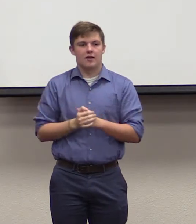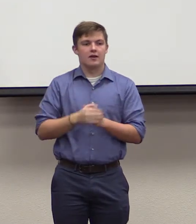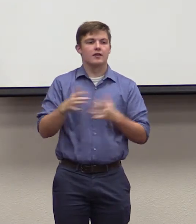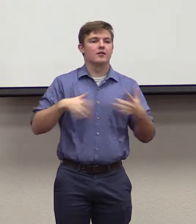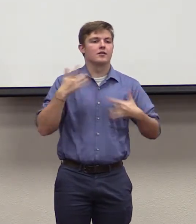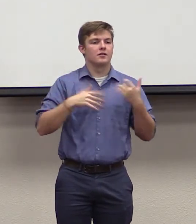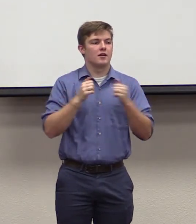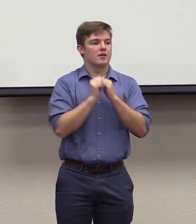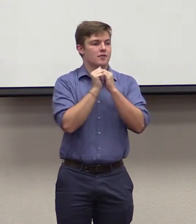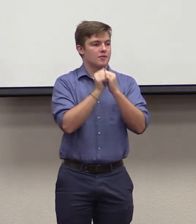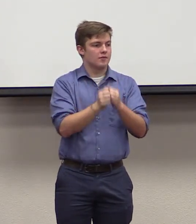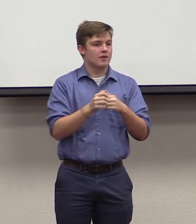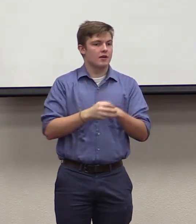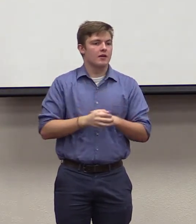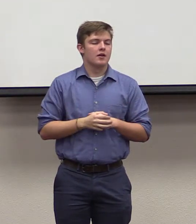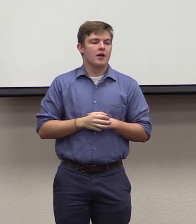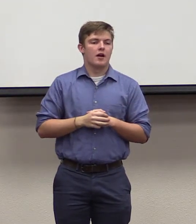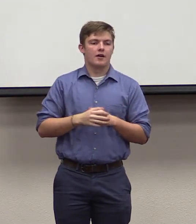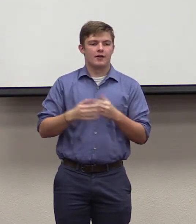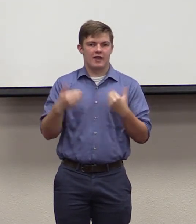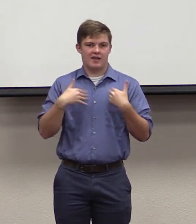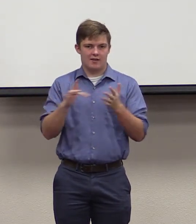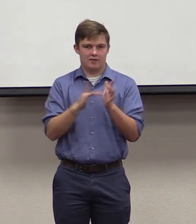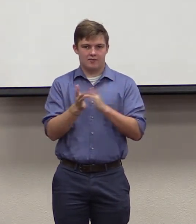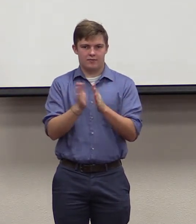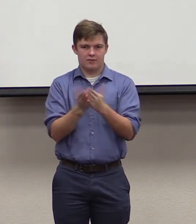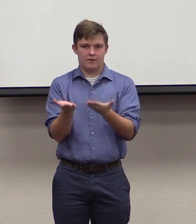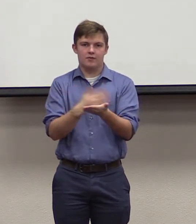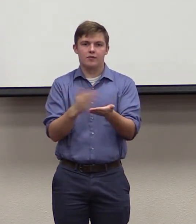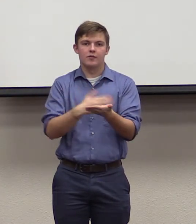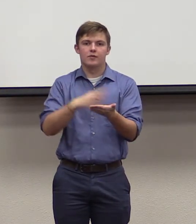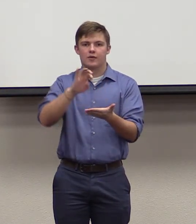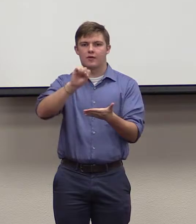Bibles, go ahead and turn over to Esther chapter 4.